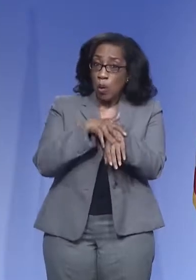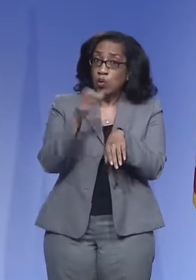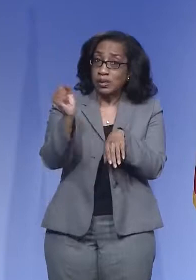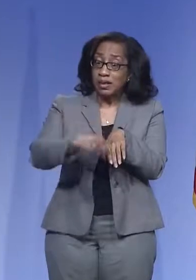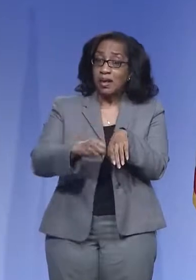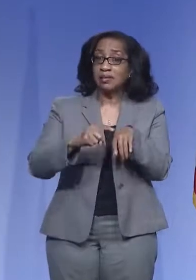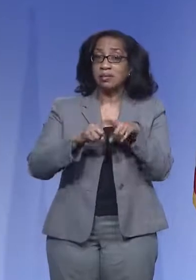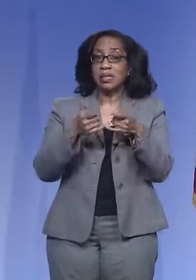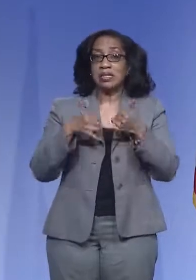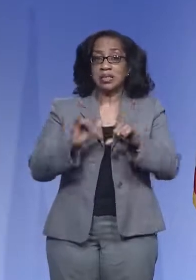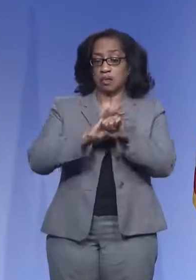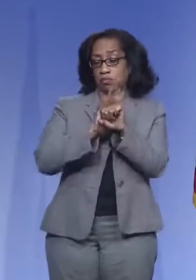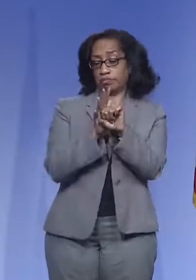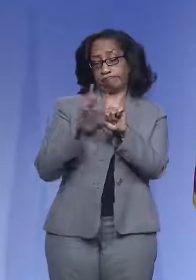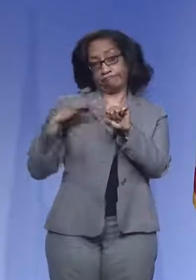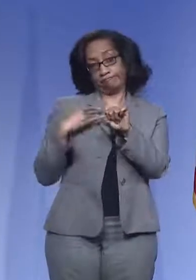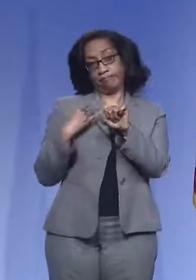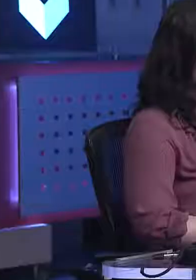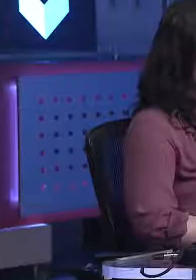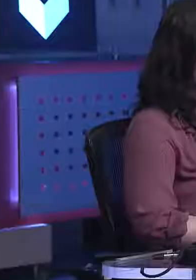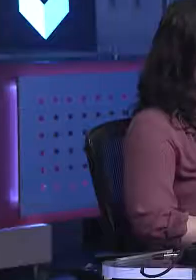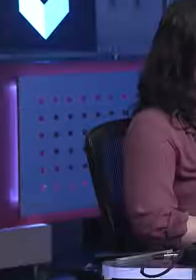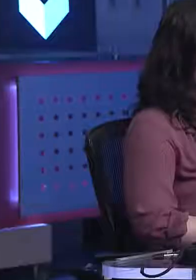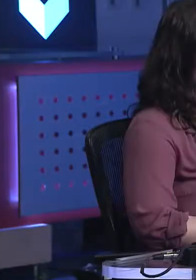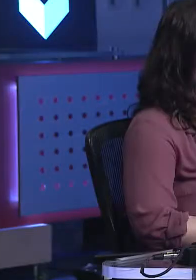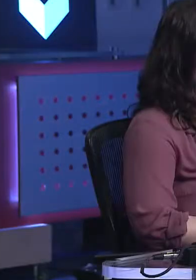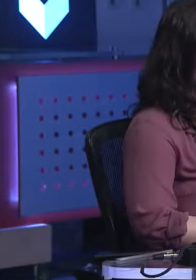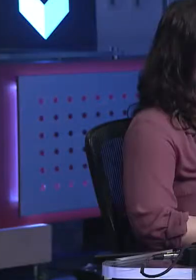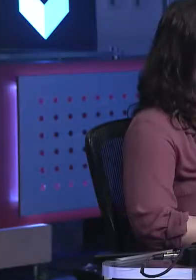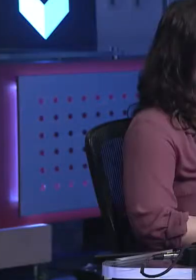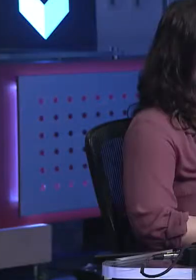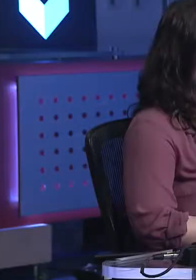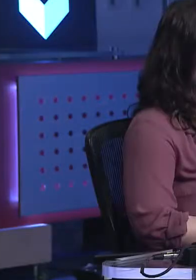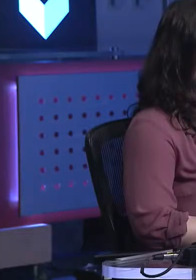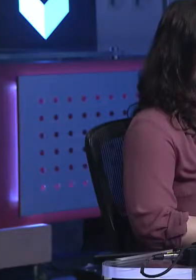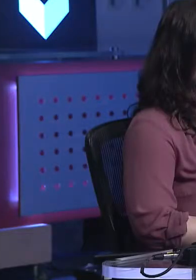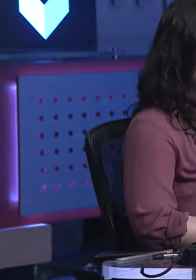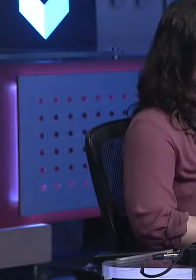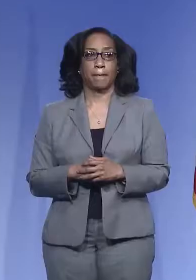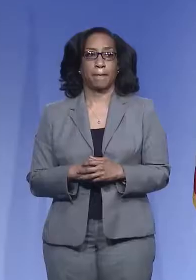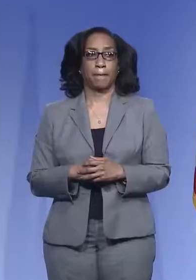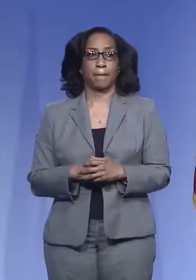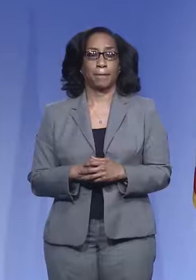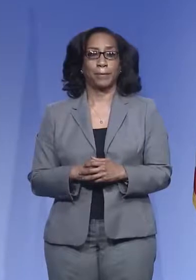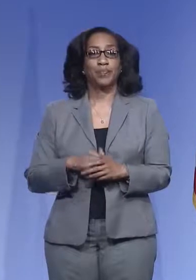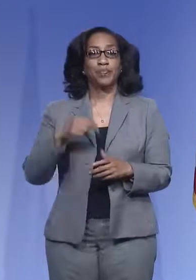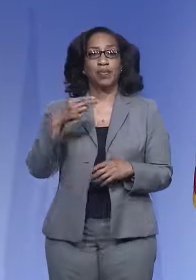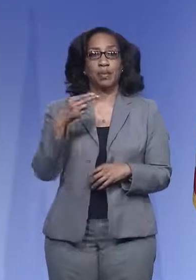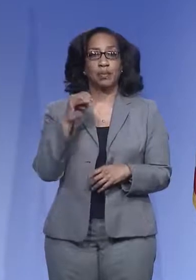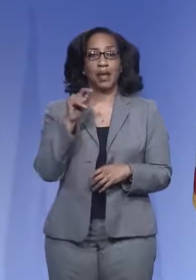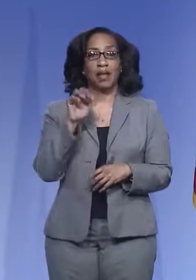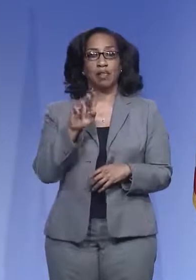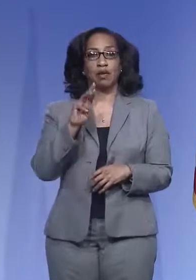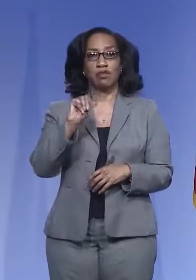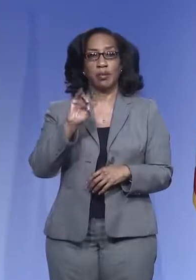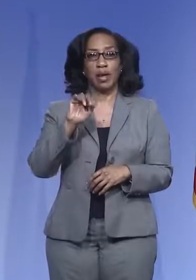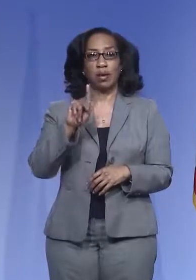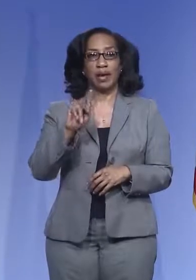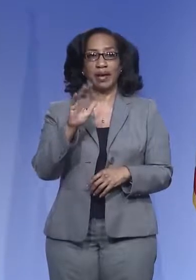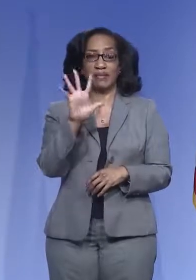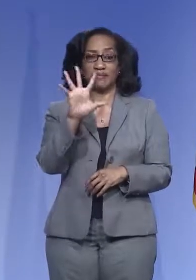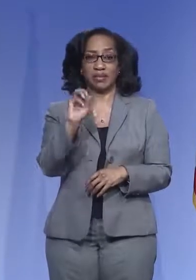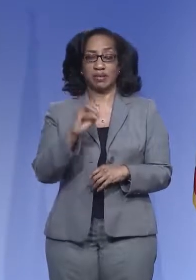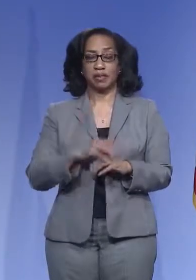sure as well. Hannah Grabenstein, MLK 50. Good afternoon.